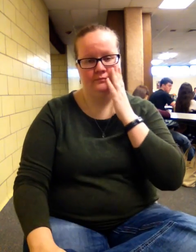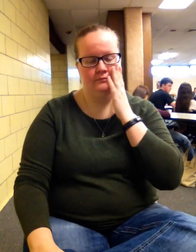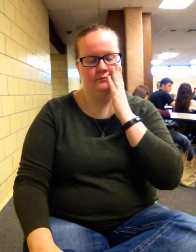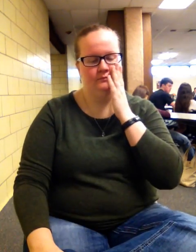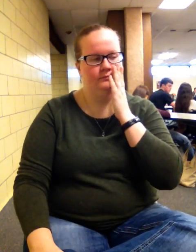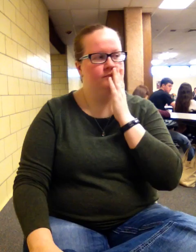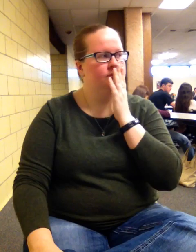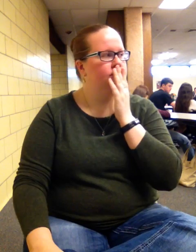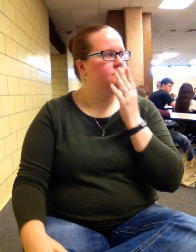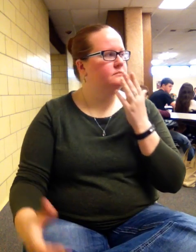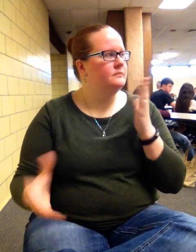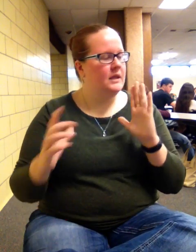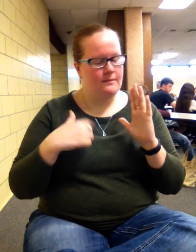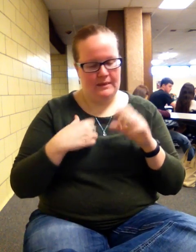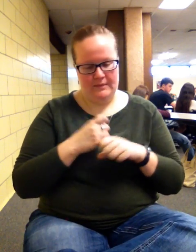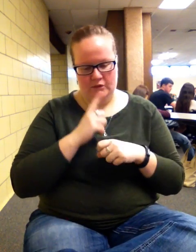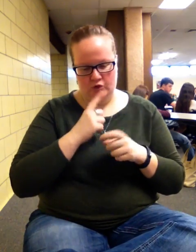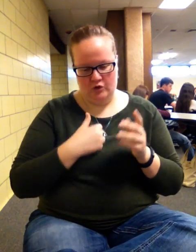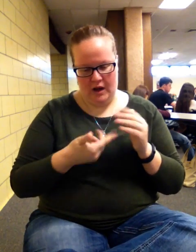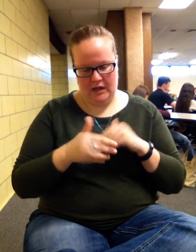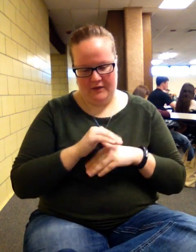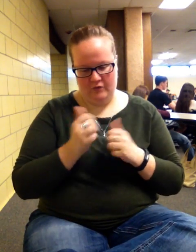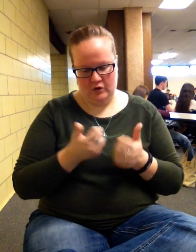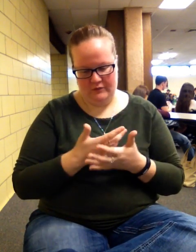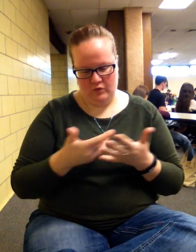Let me make sure I covered everything.